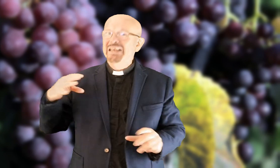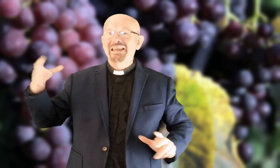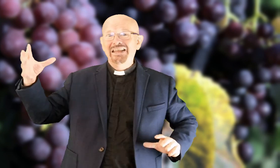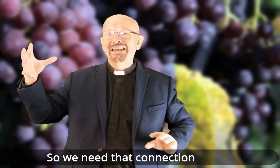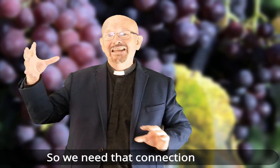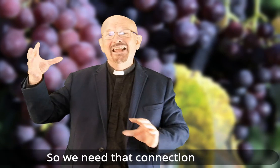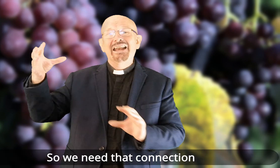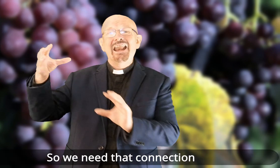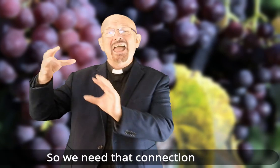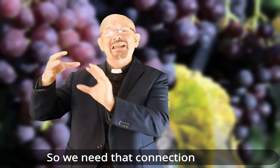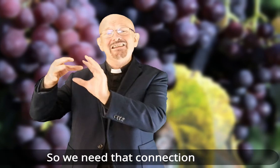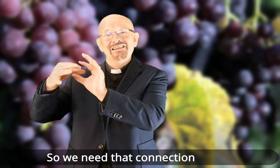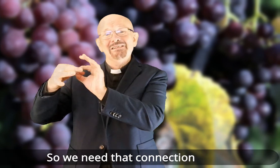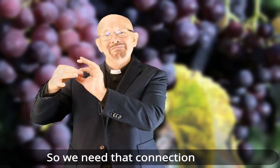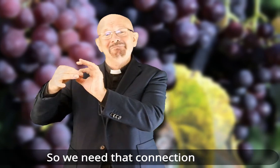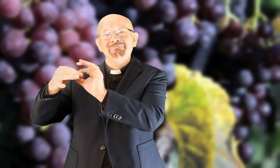So we need that connection.